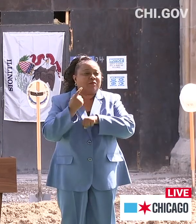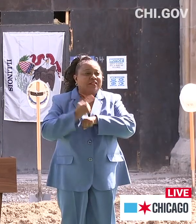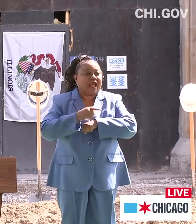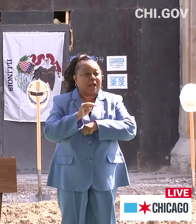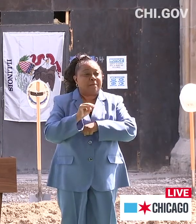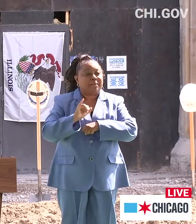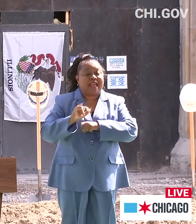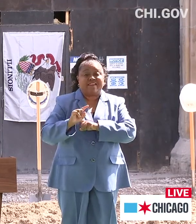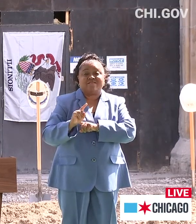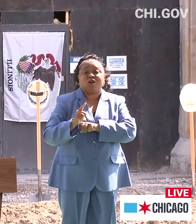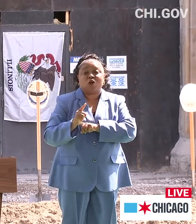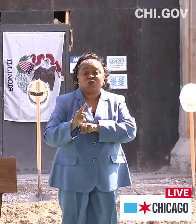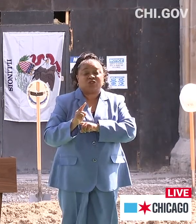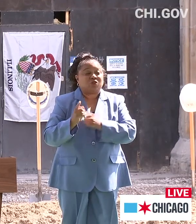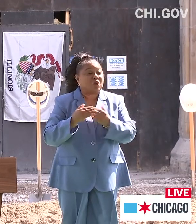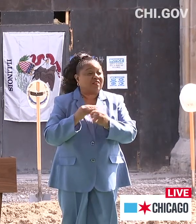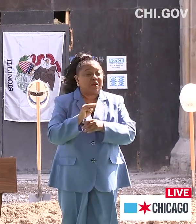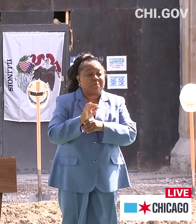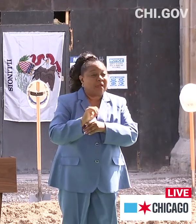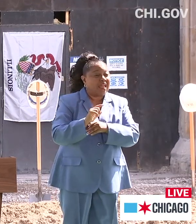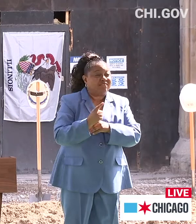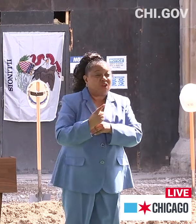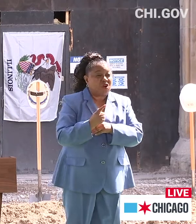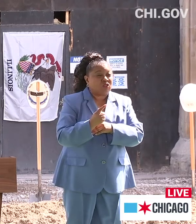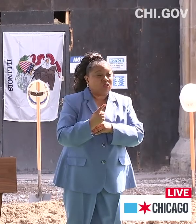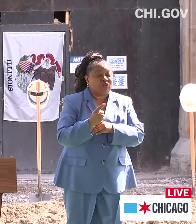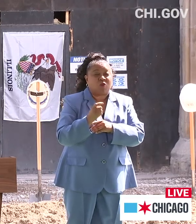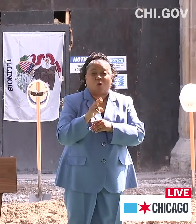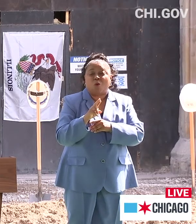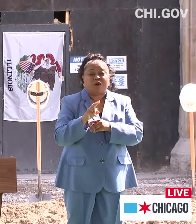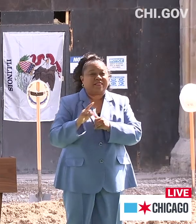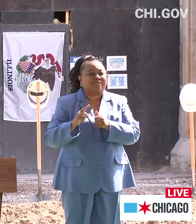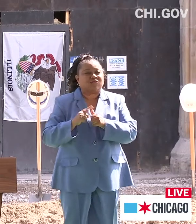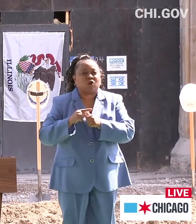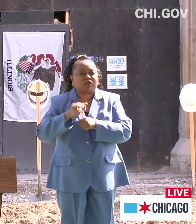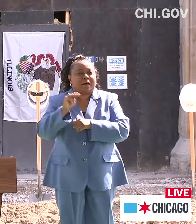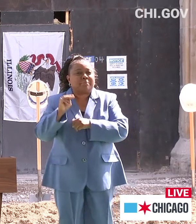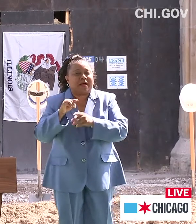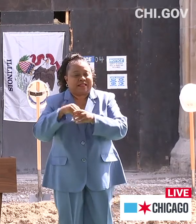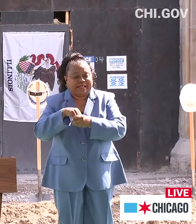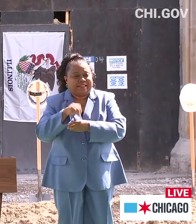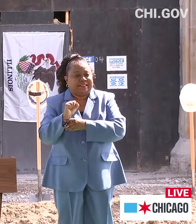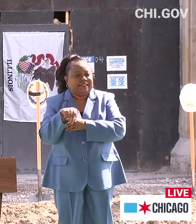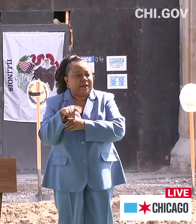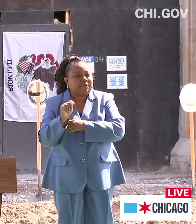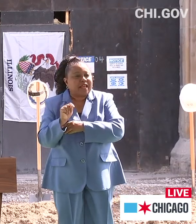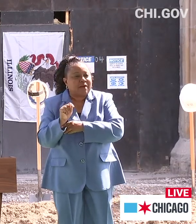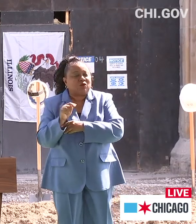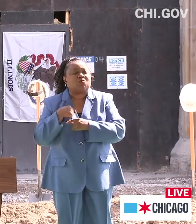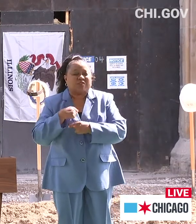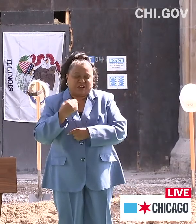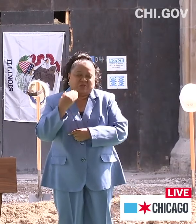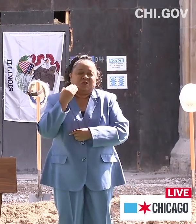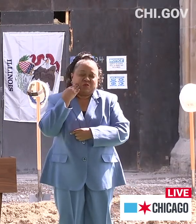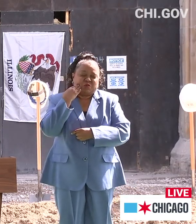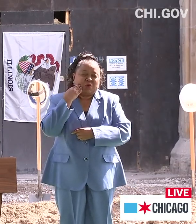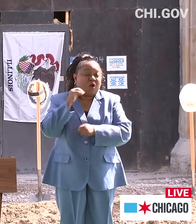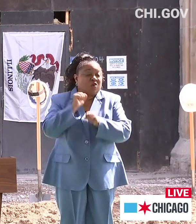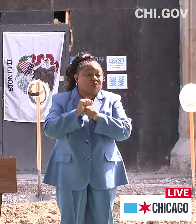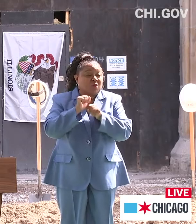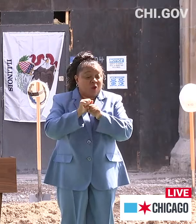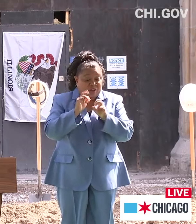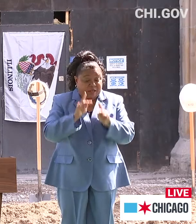May 1st. And whether it was May 1st or the first Monday in September, we knew that the